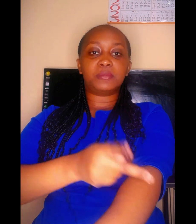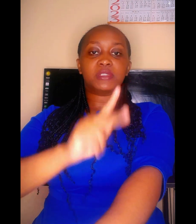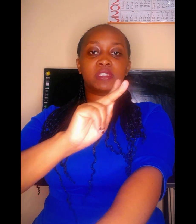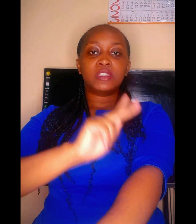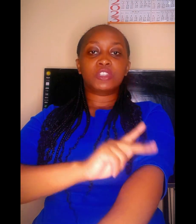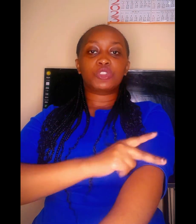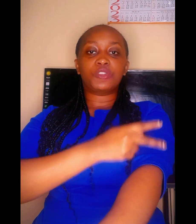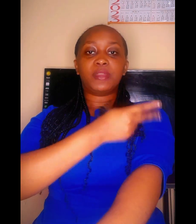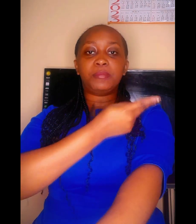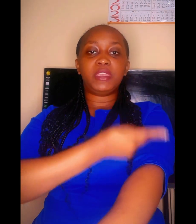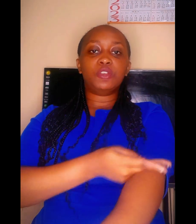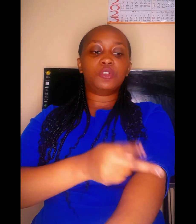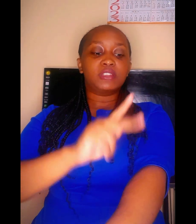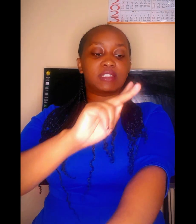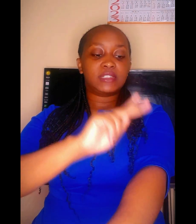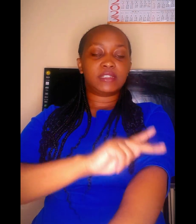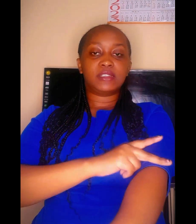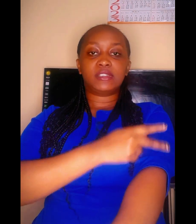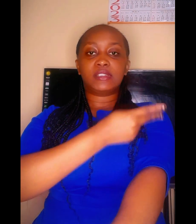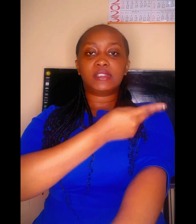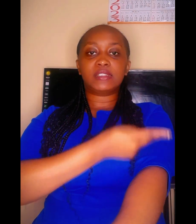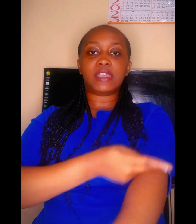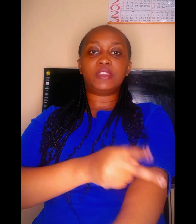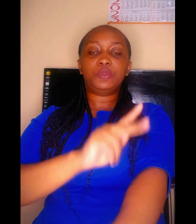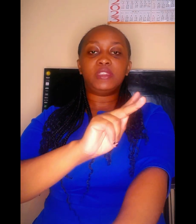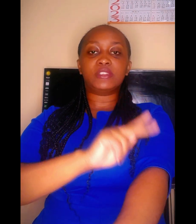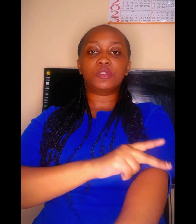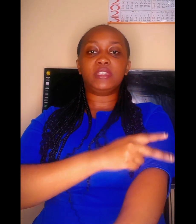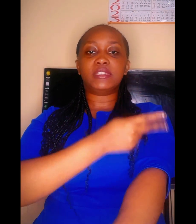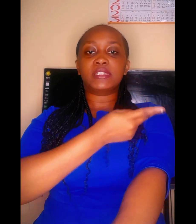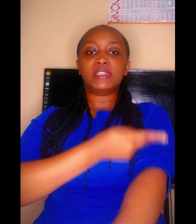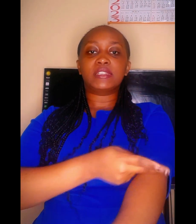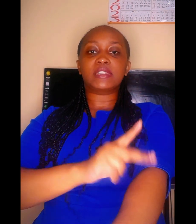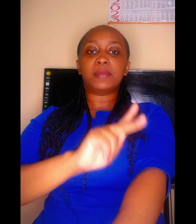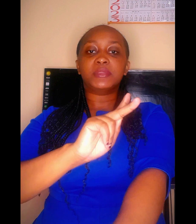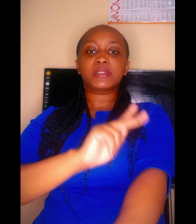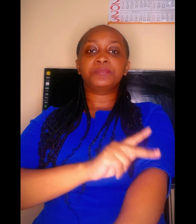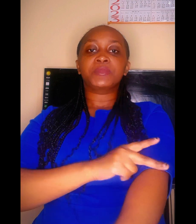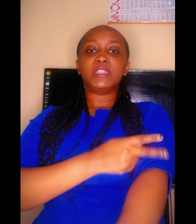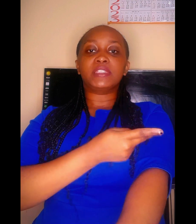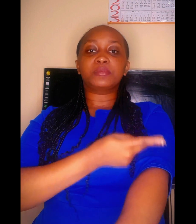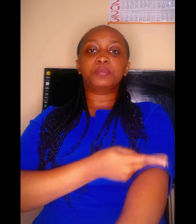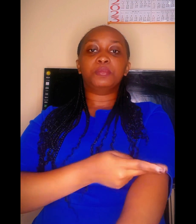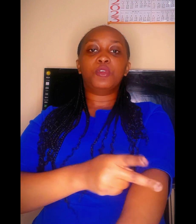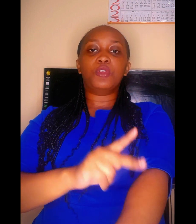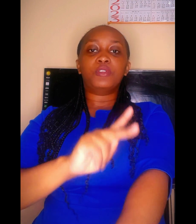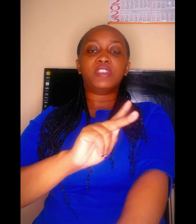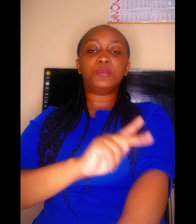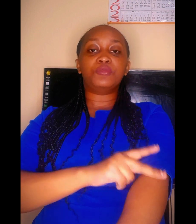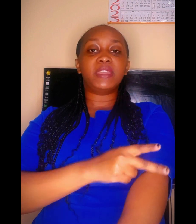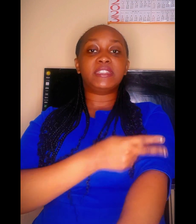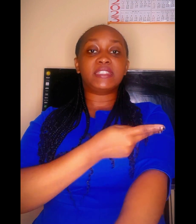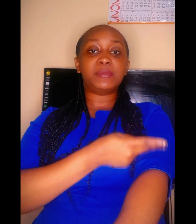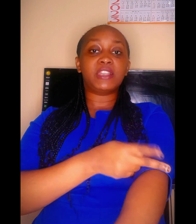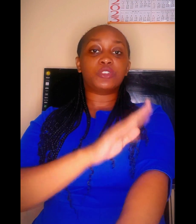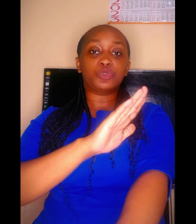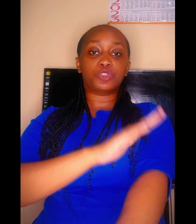Psalms. So the P goes sideways. So it's Psalms. It's more, the movement is similar to